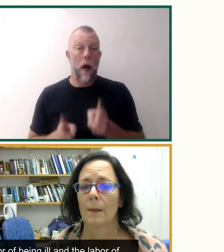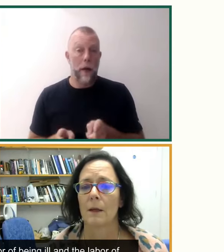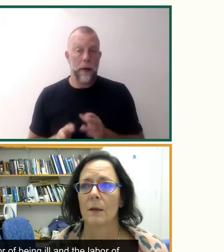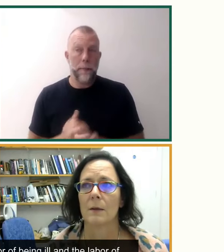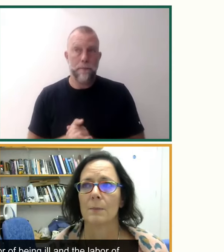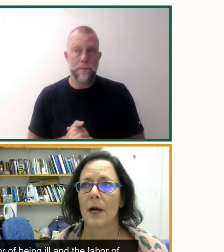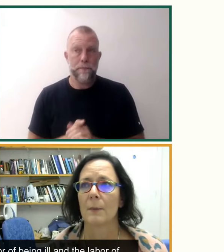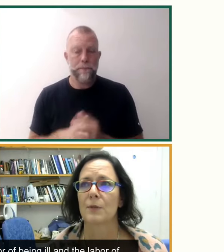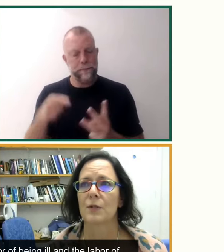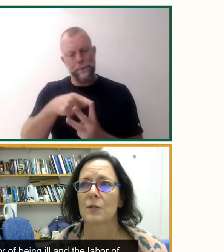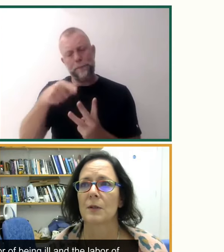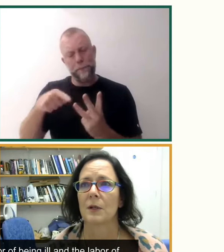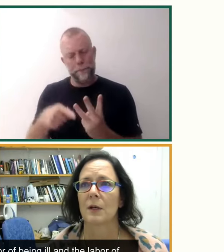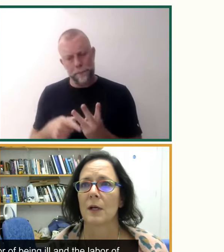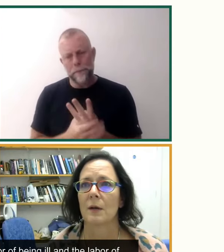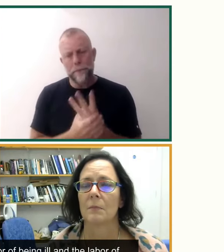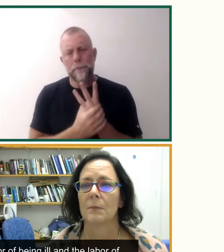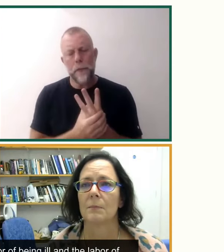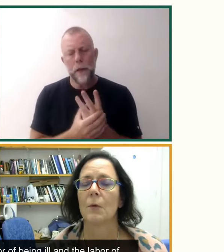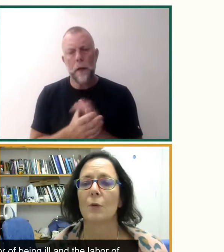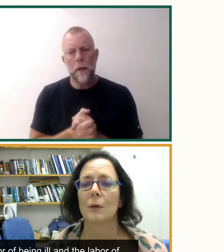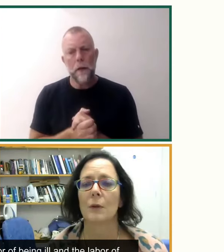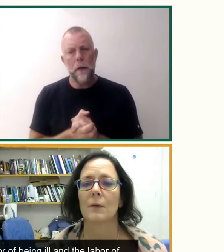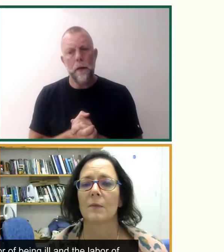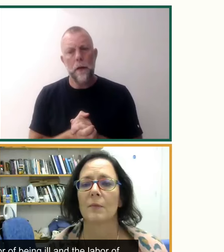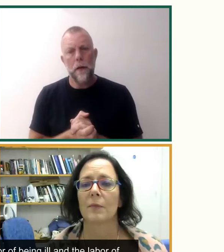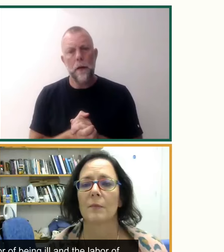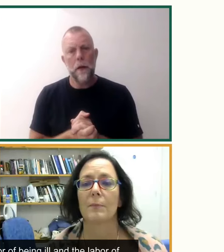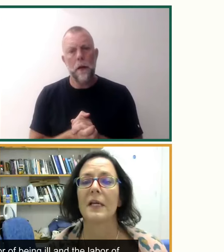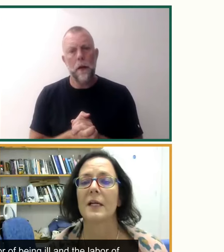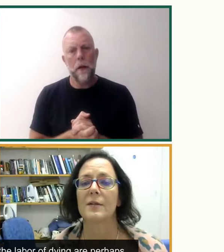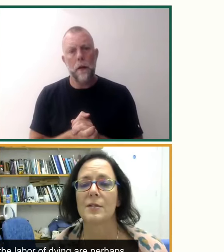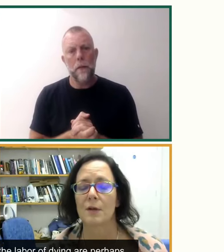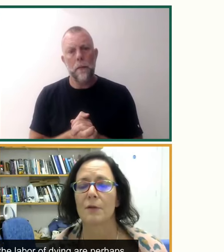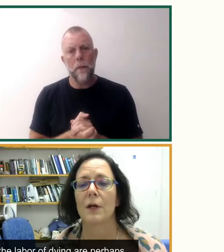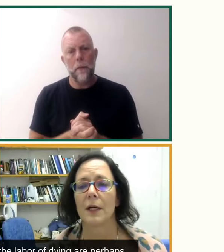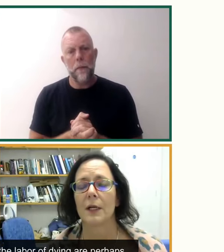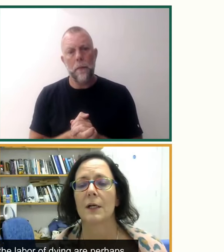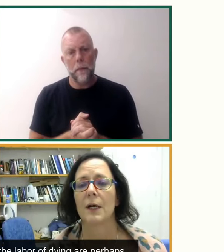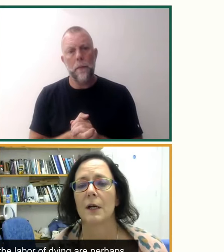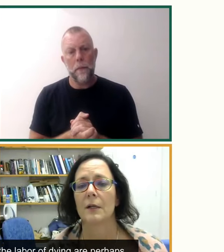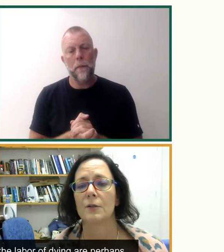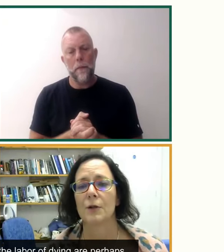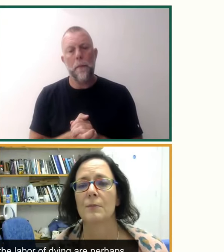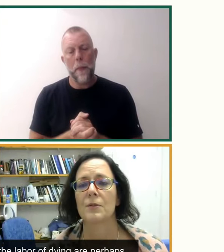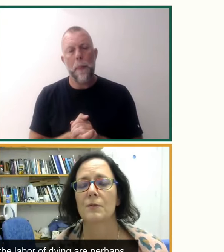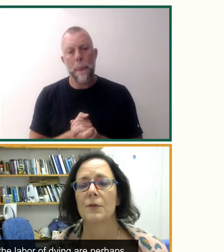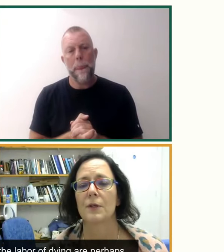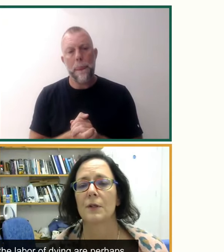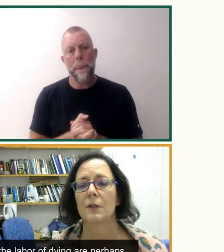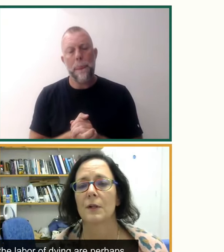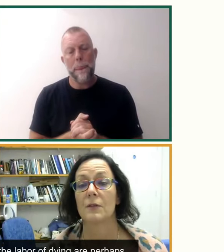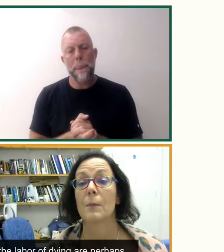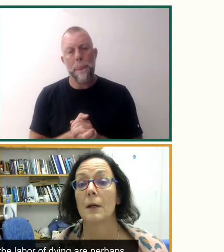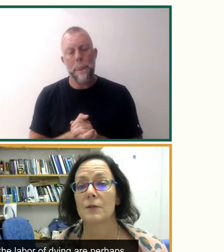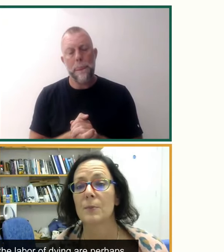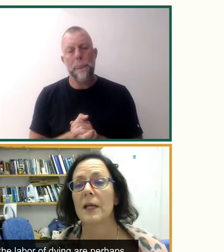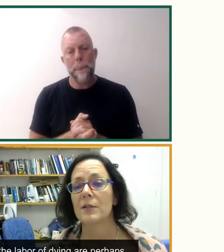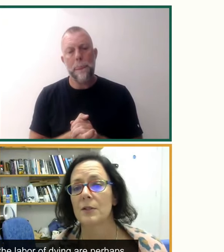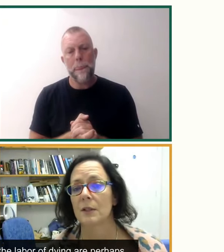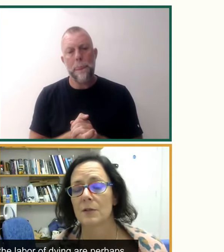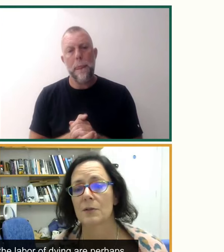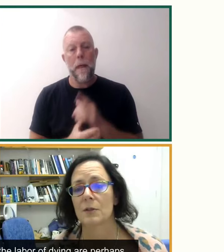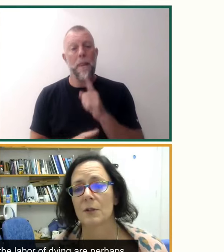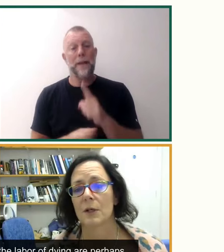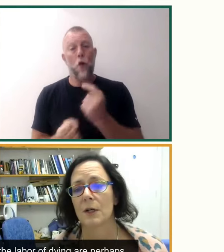are perhaps moral peaks, if you like, in terms of the